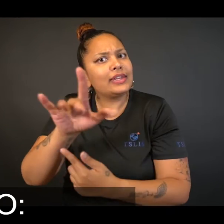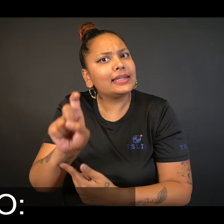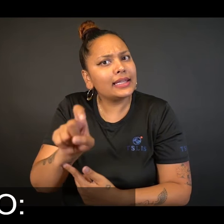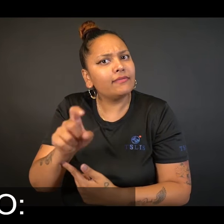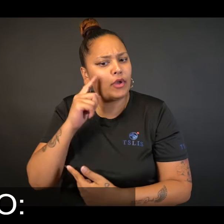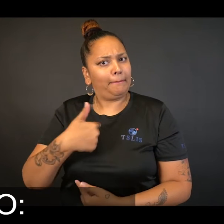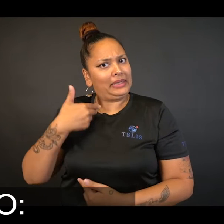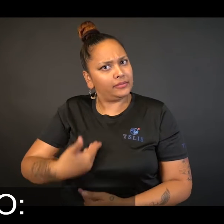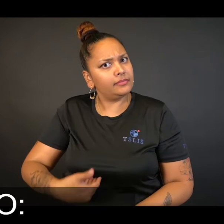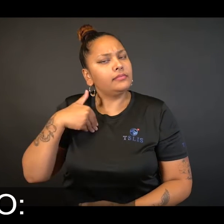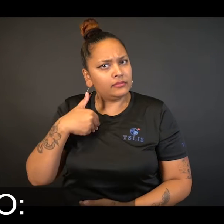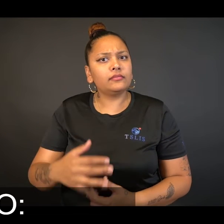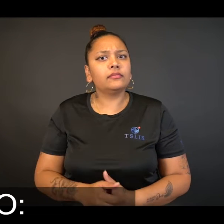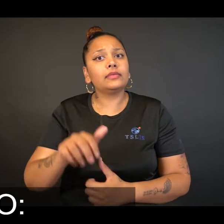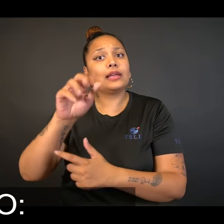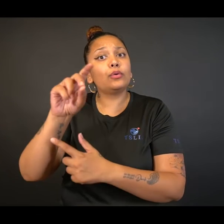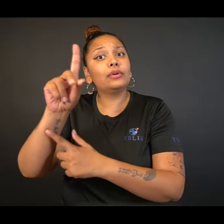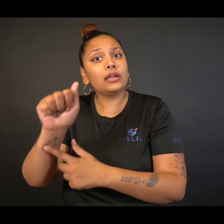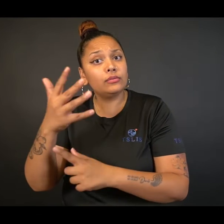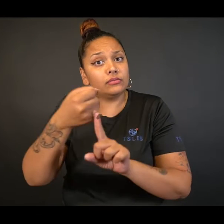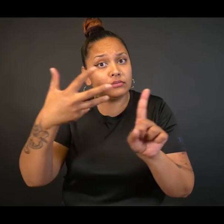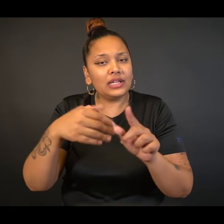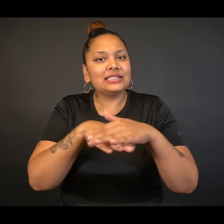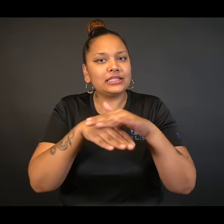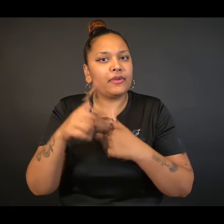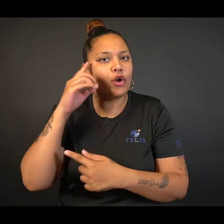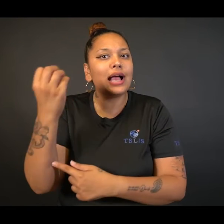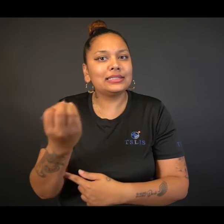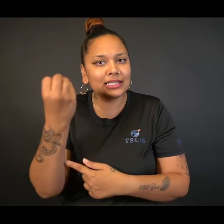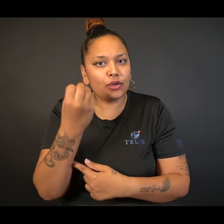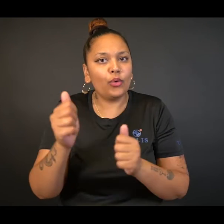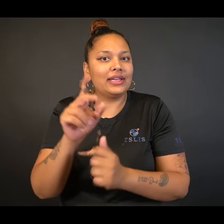The AODA is the Accessibility for Ontarians with Disabilities Act.